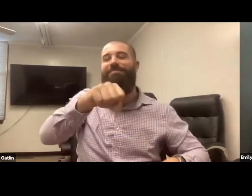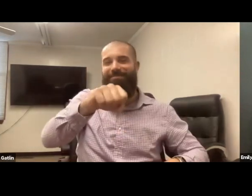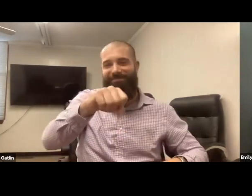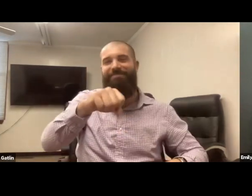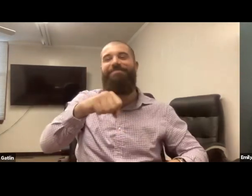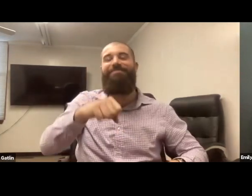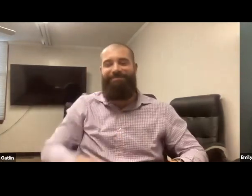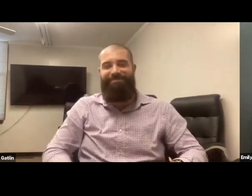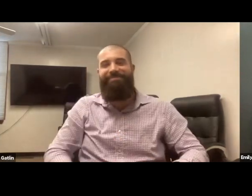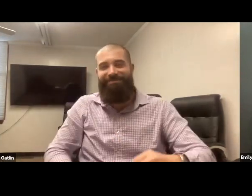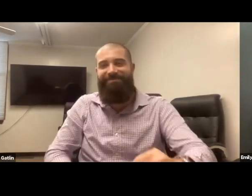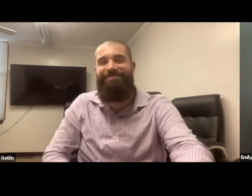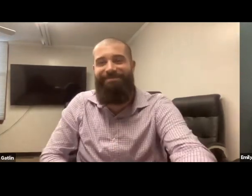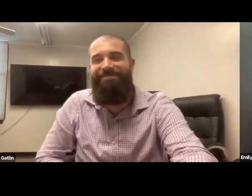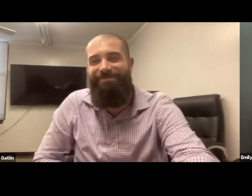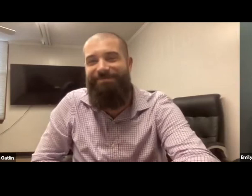Virginia, yes.